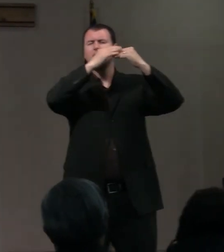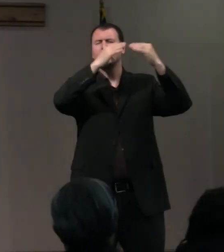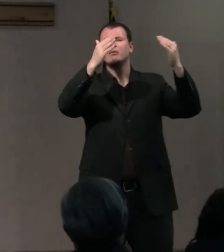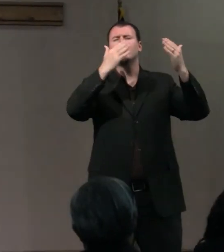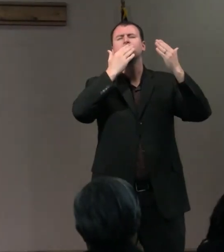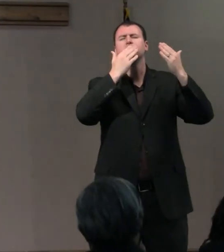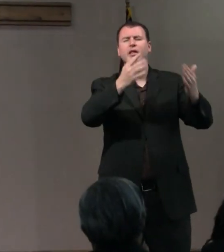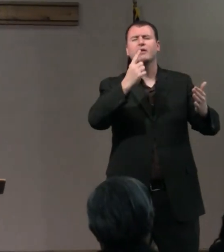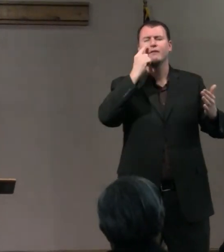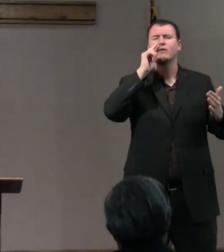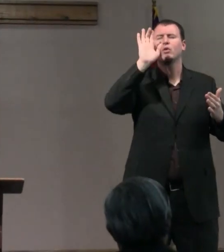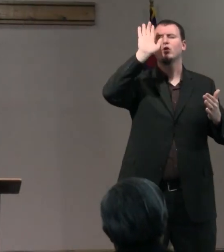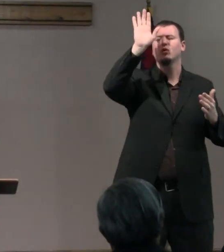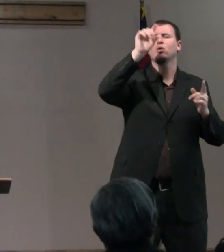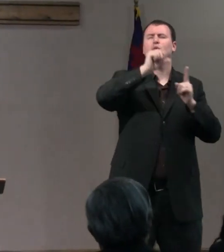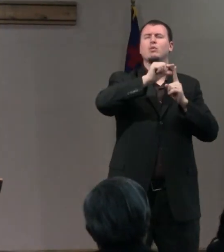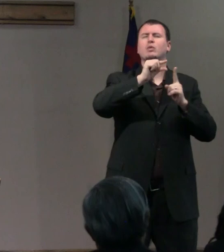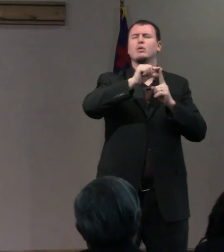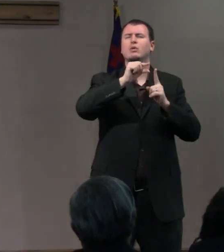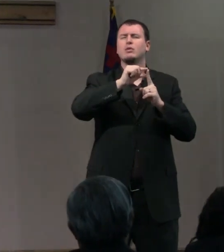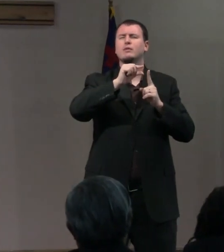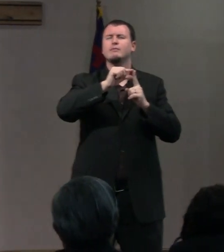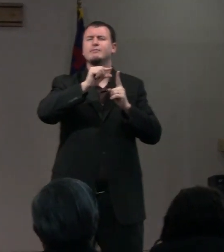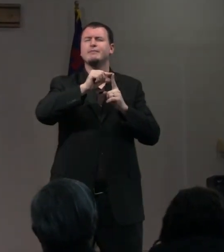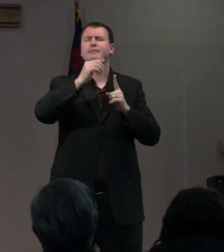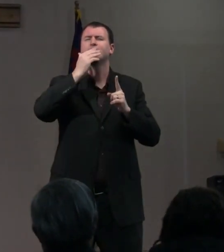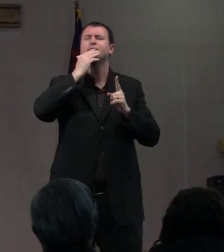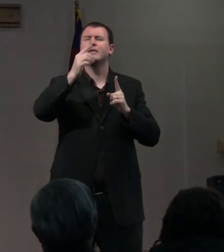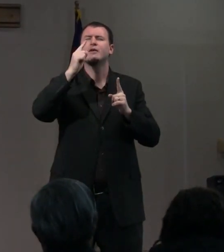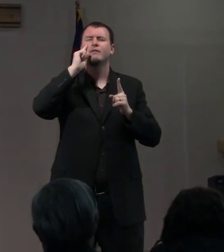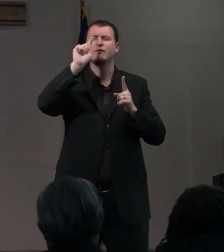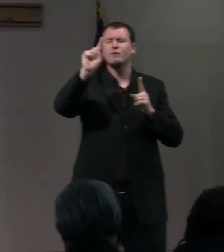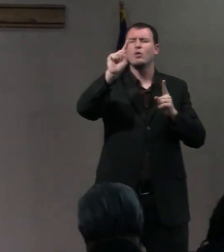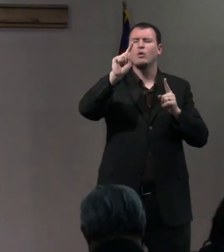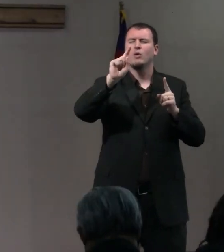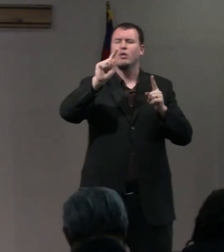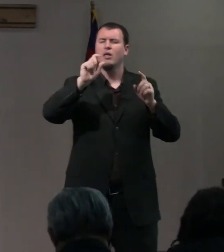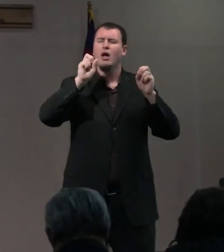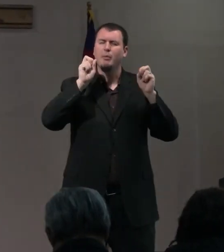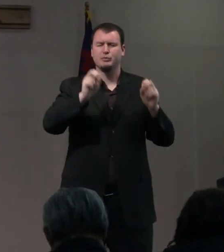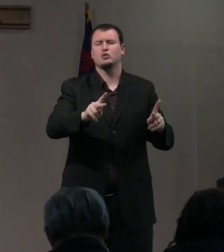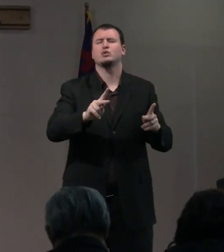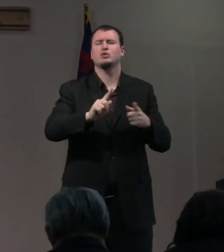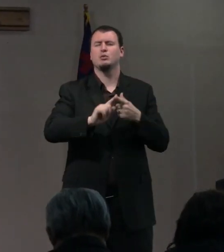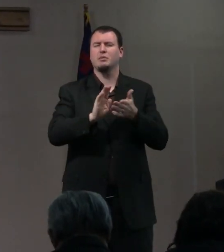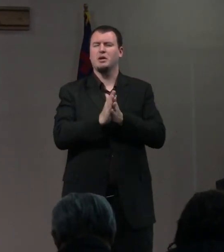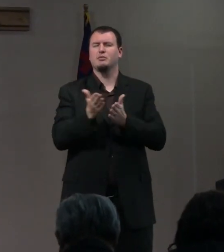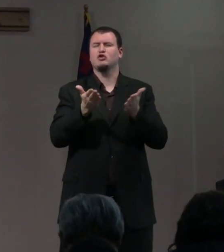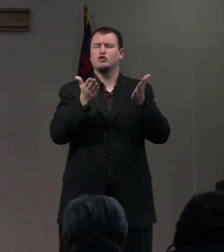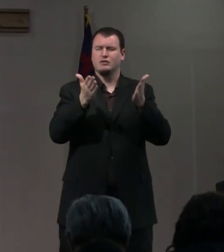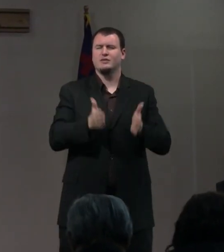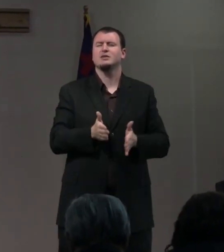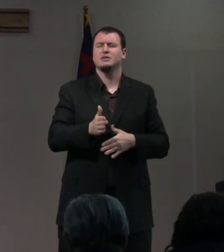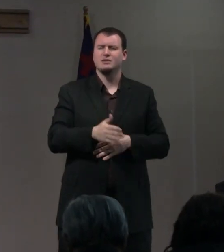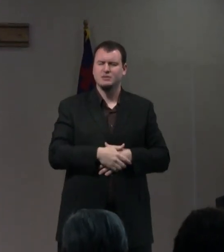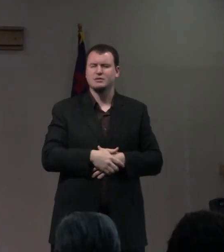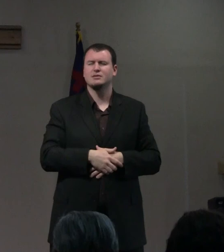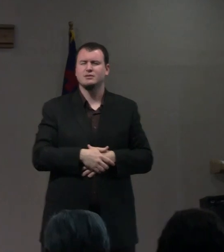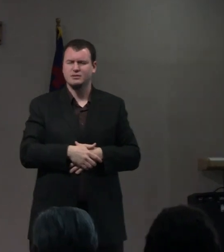Our Father in heaven, we thank you for your word. We thank you for the opportunity to become